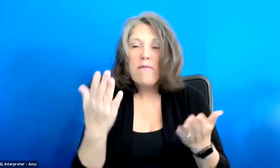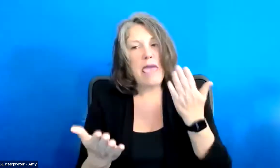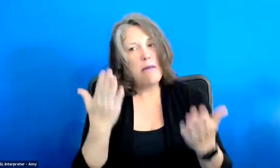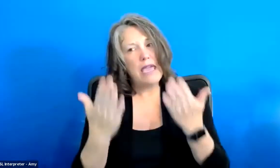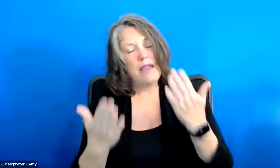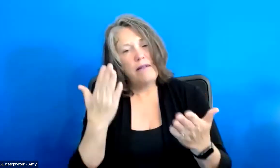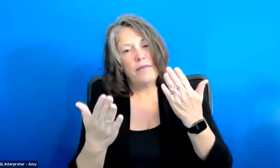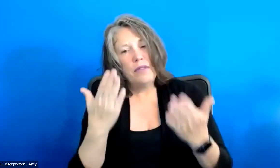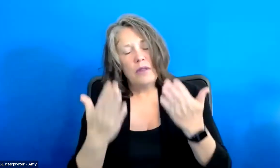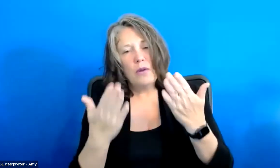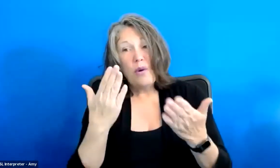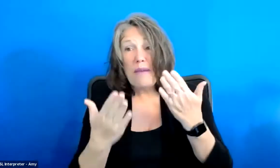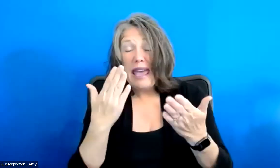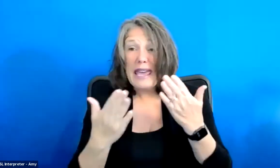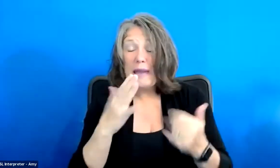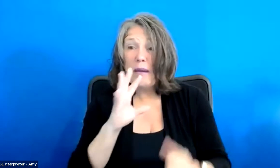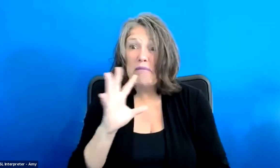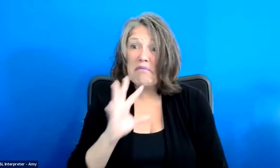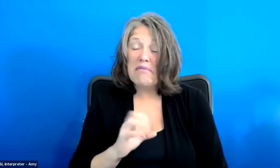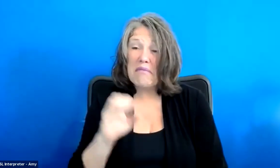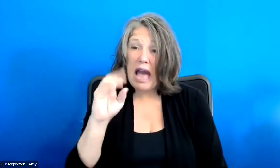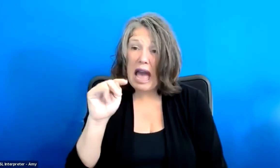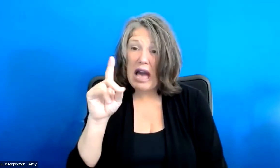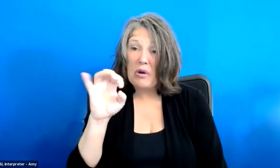or it may be even outdated.